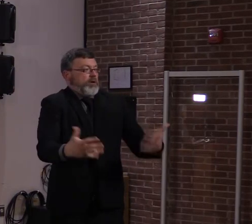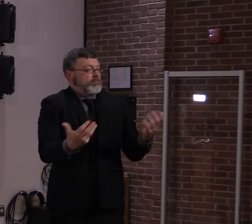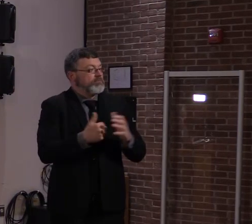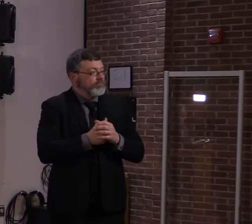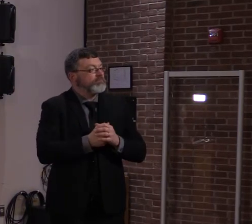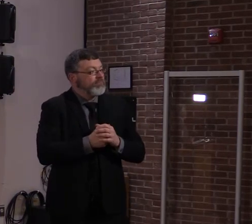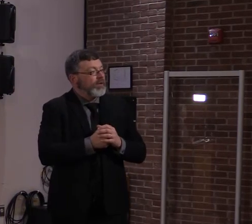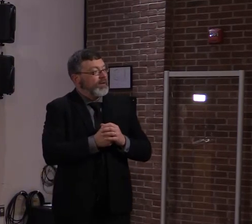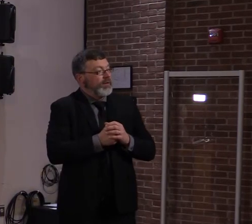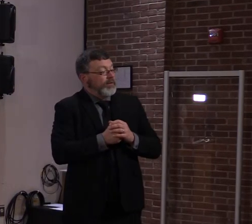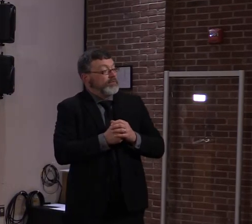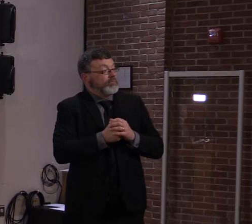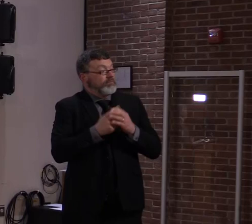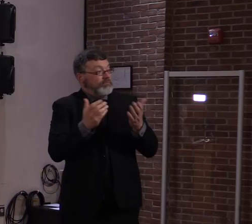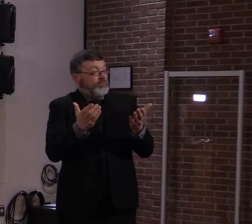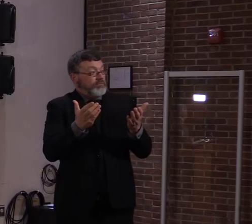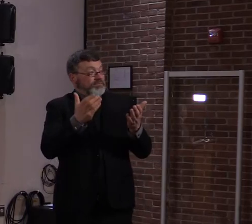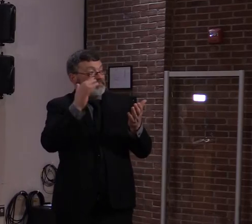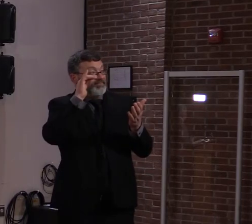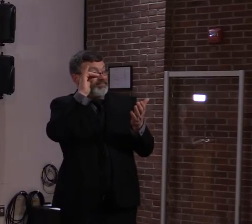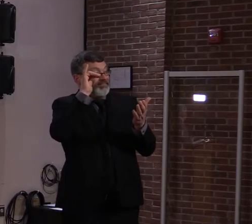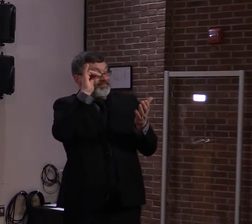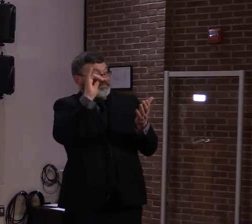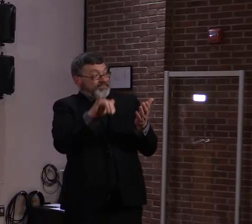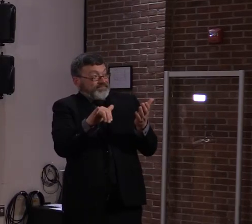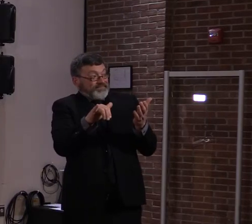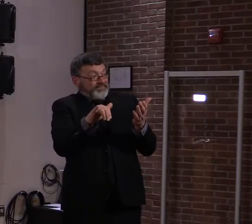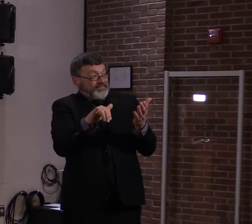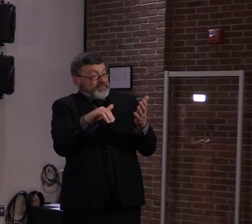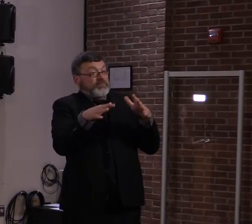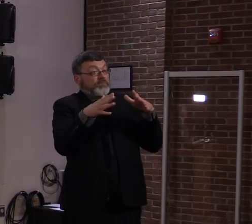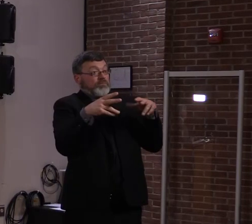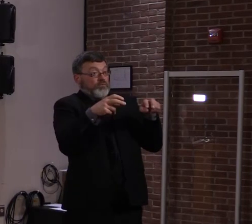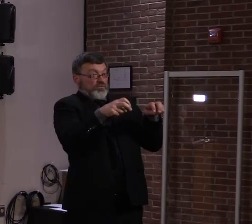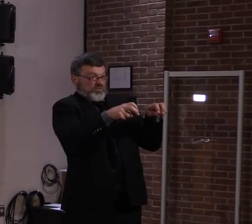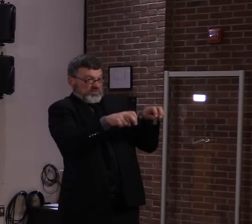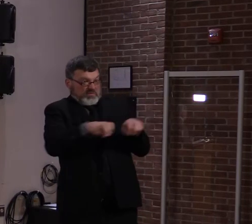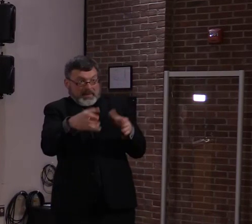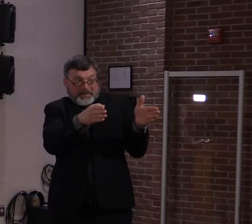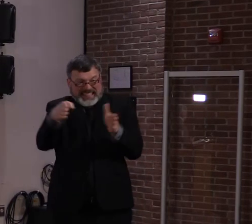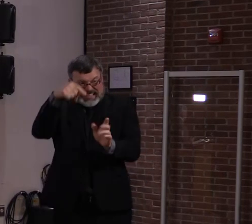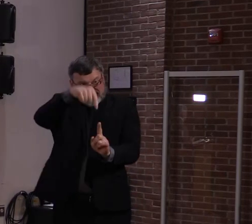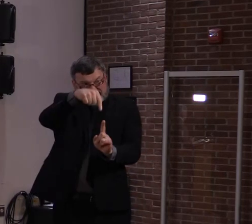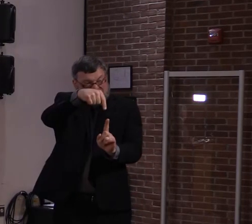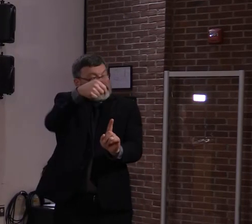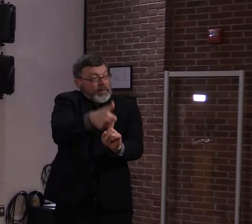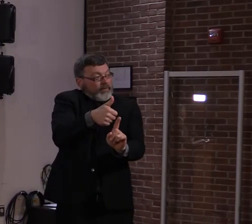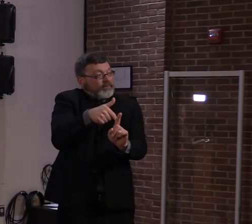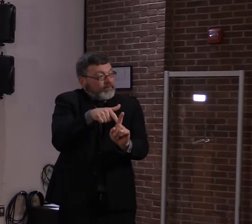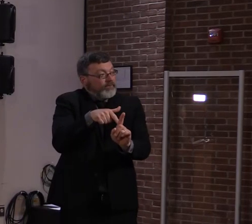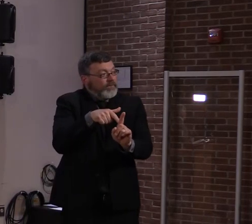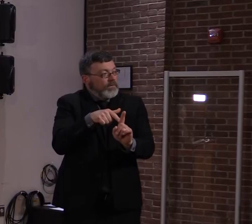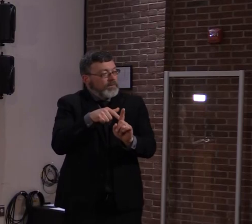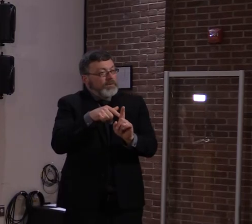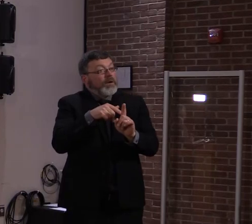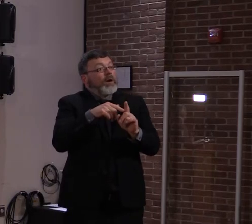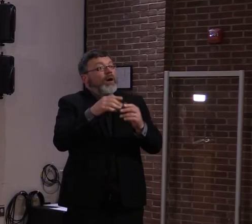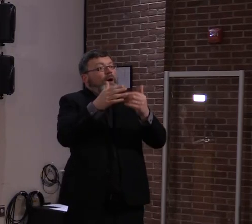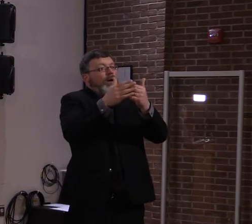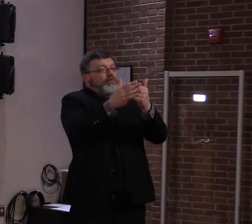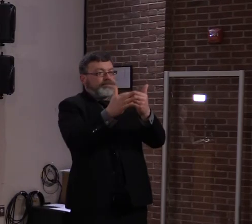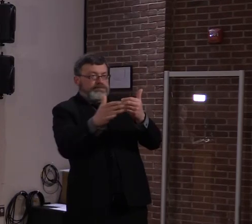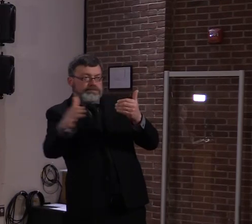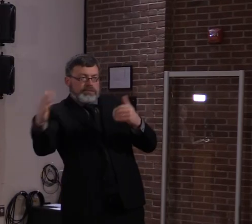remarks, it is really imperative. This transition plan is built on a one-year transition that